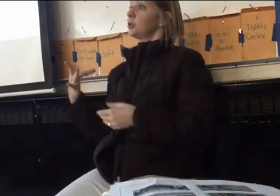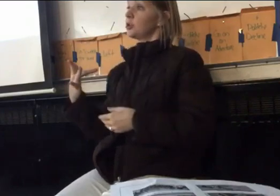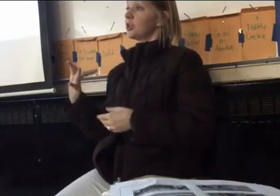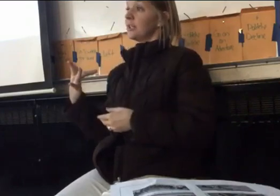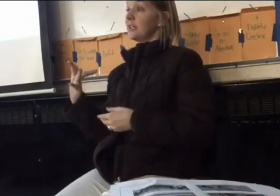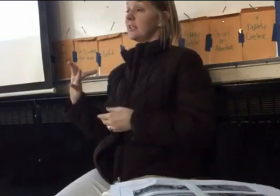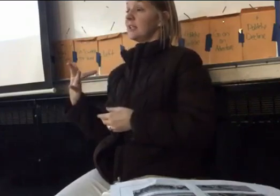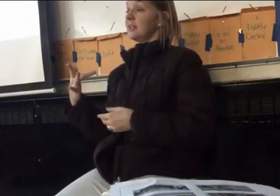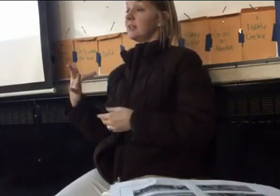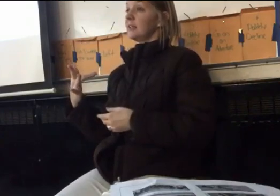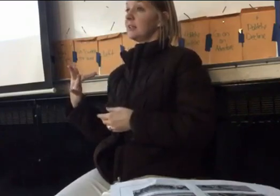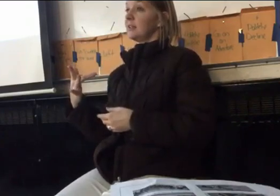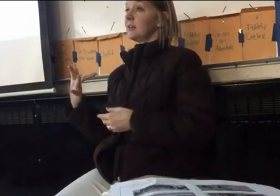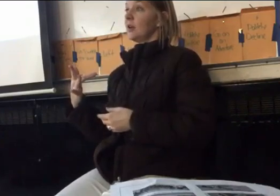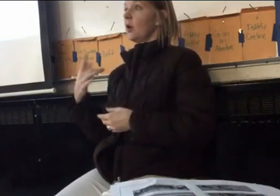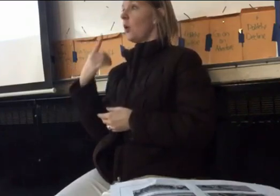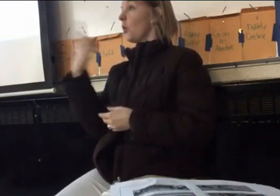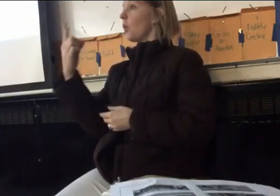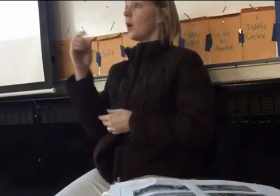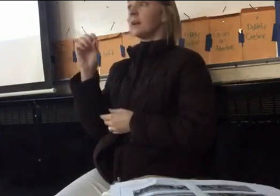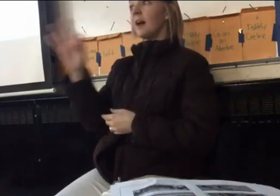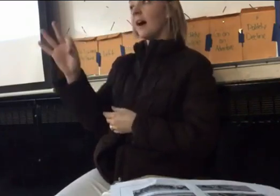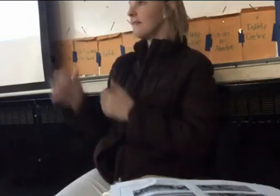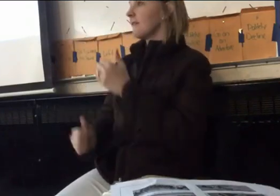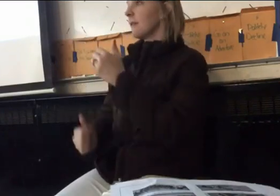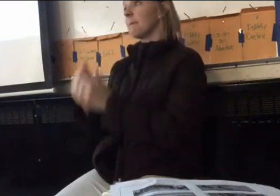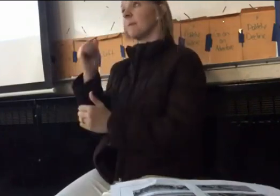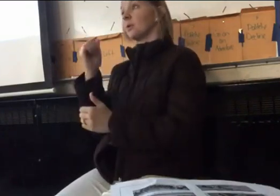considered one of the most